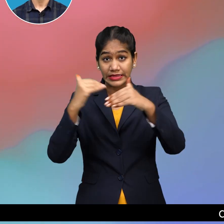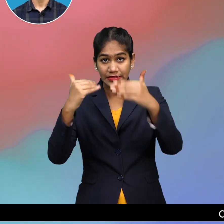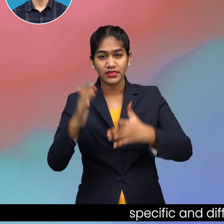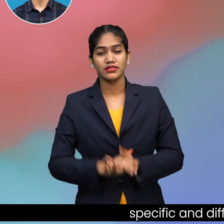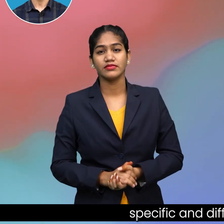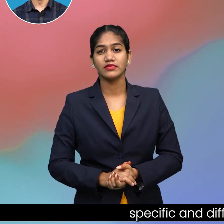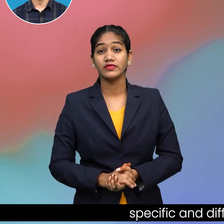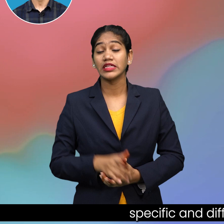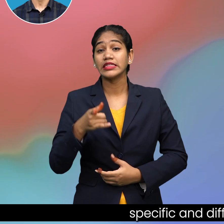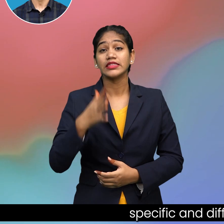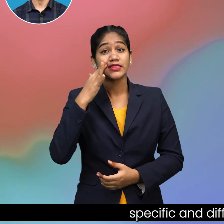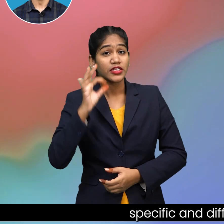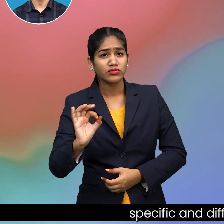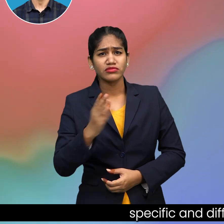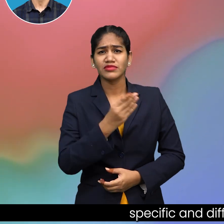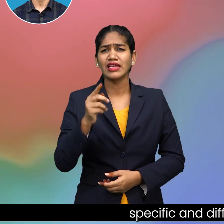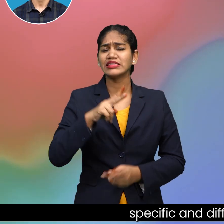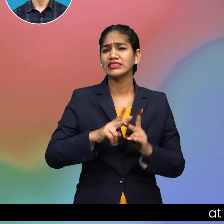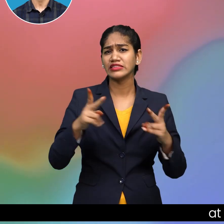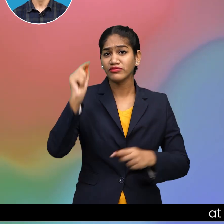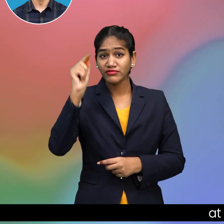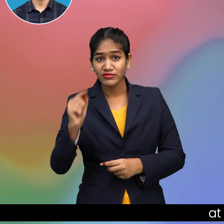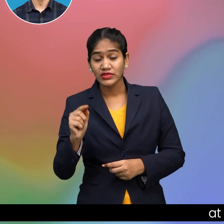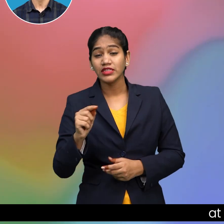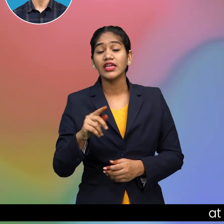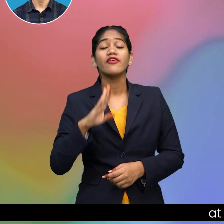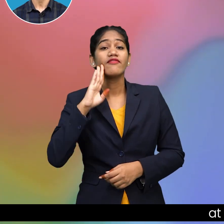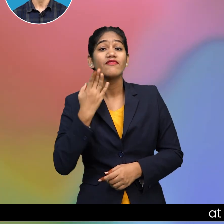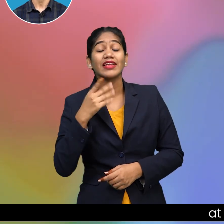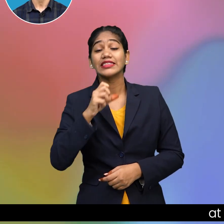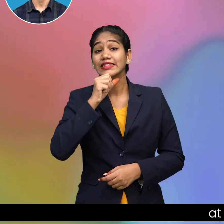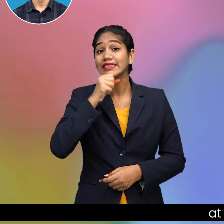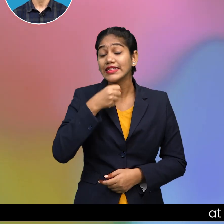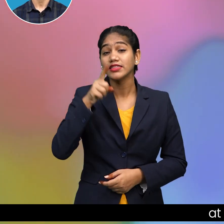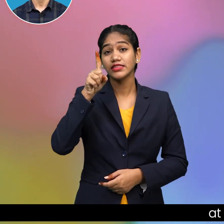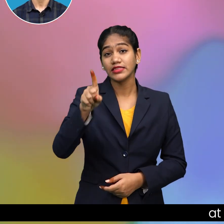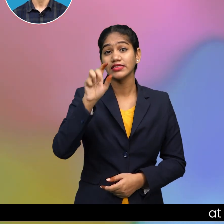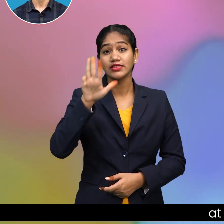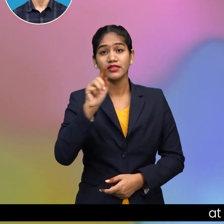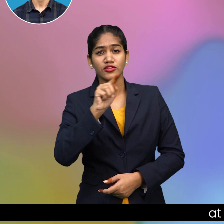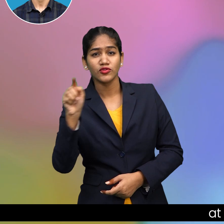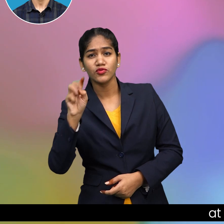develop specific and differentiating characters at maturity.